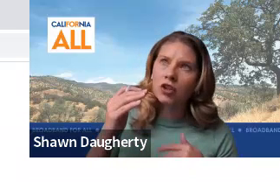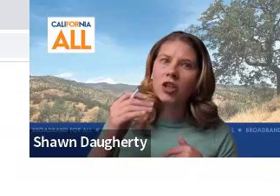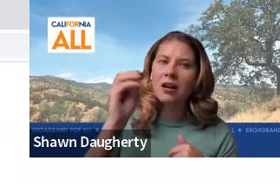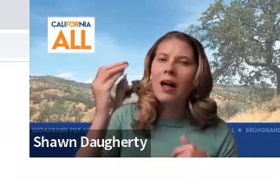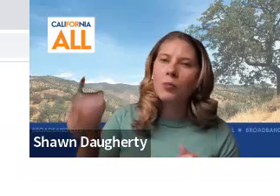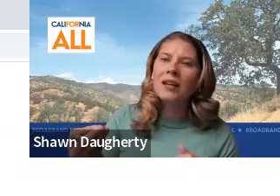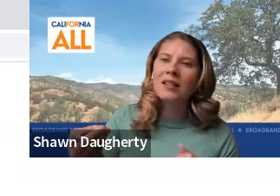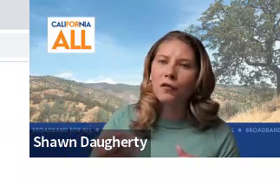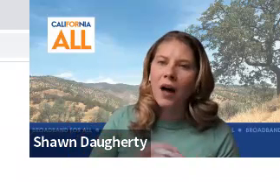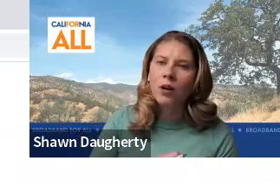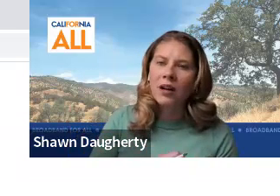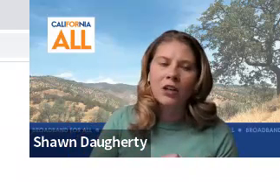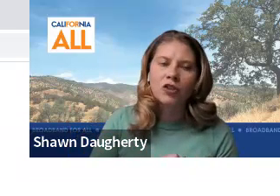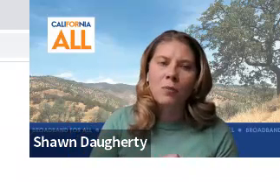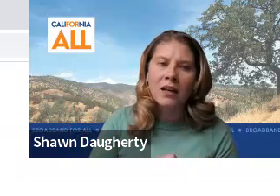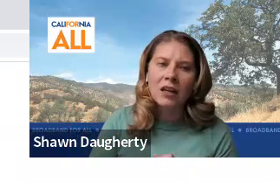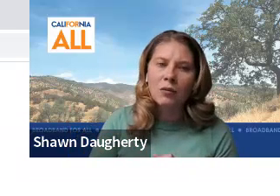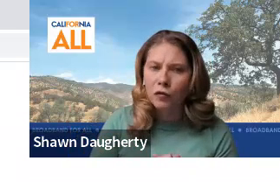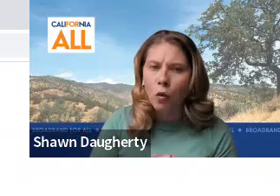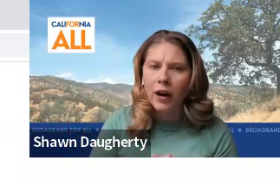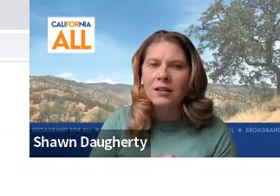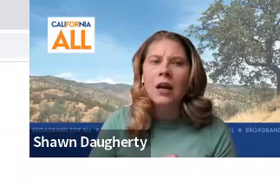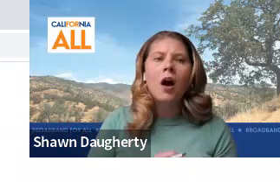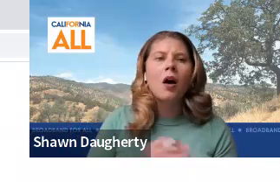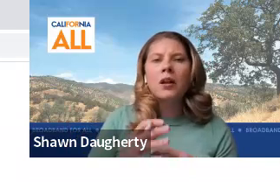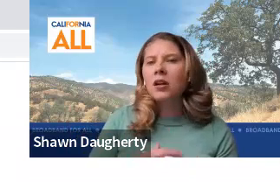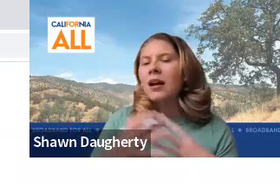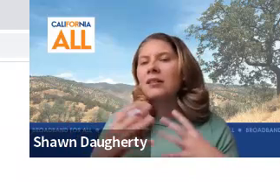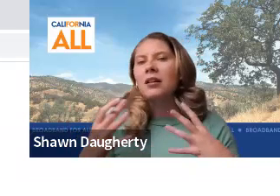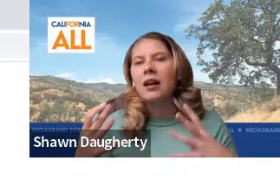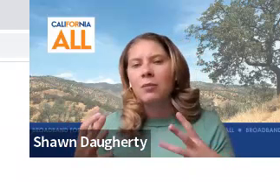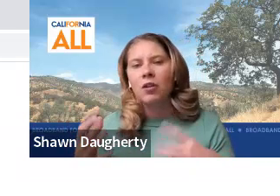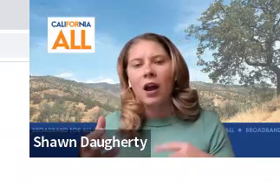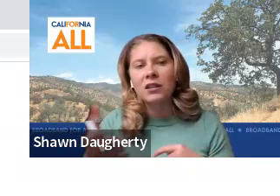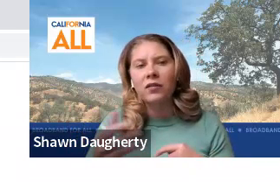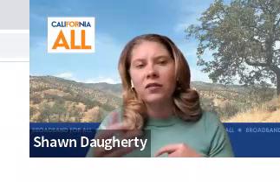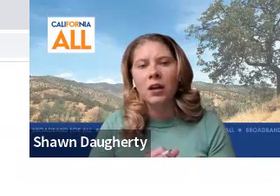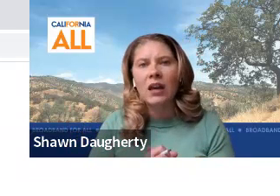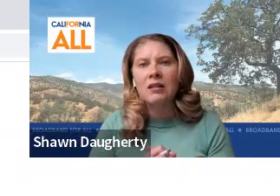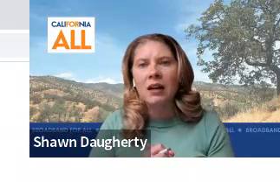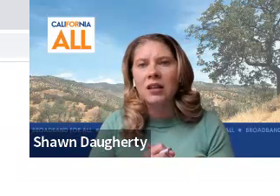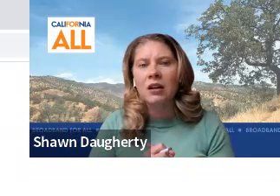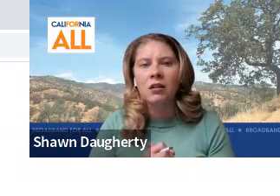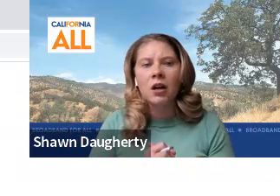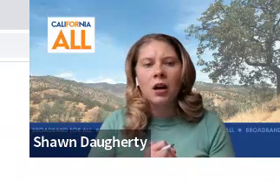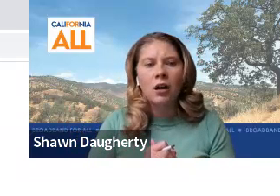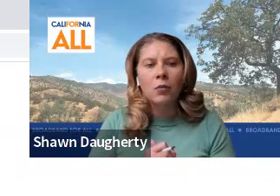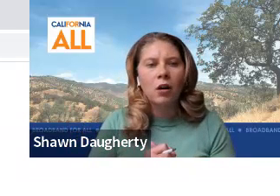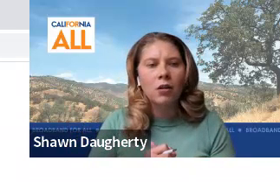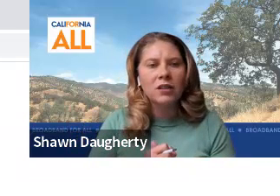sheet that will help you identify what information you might need beforehand. It collects a lot of demographics. If you want to hit next